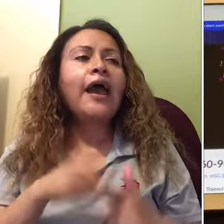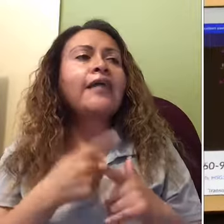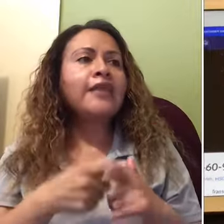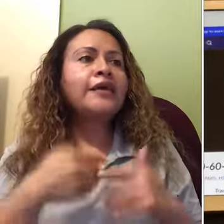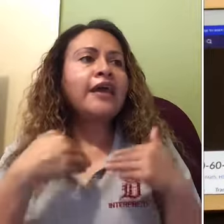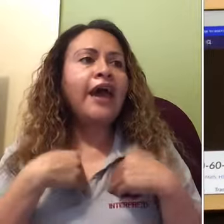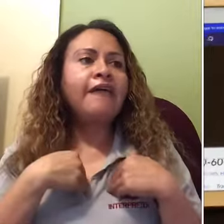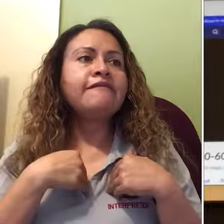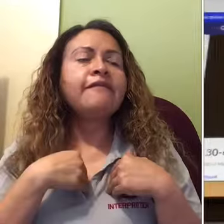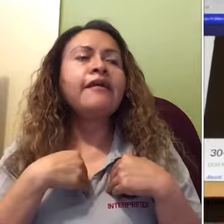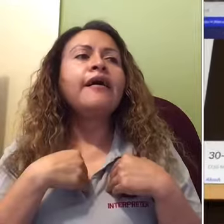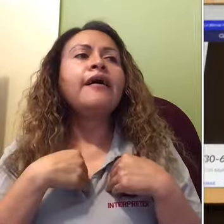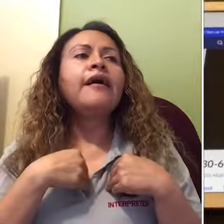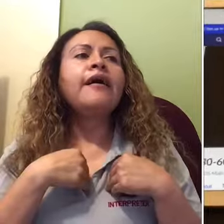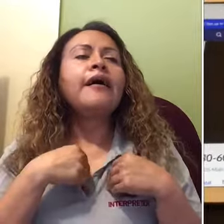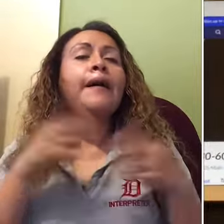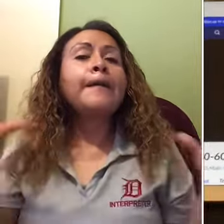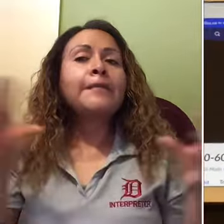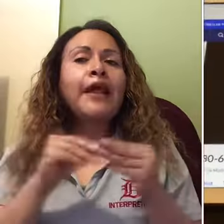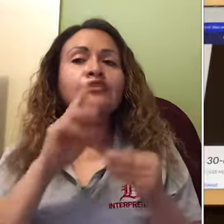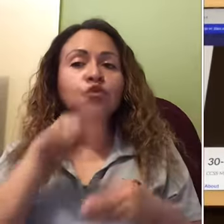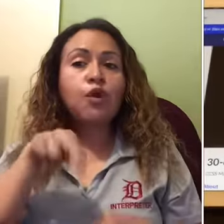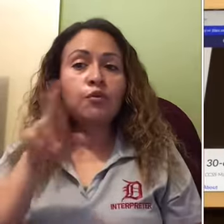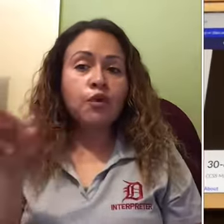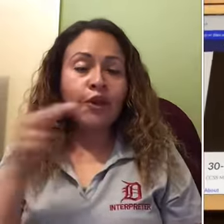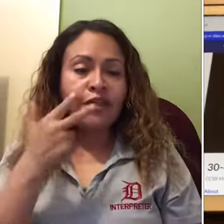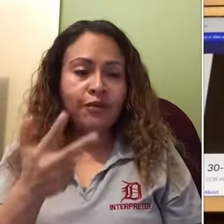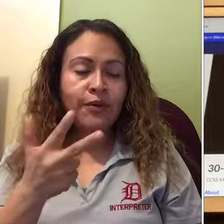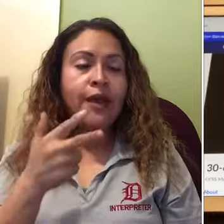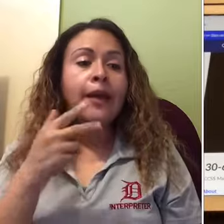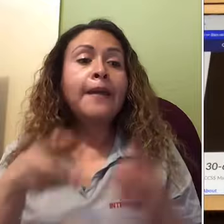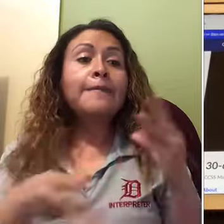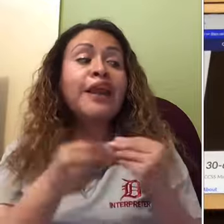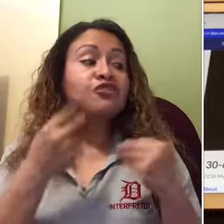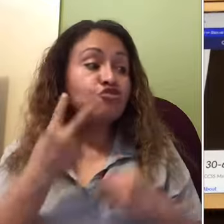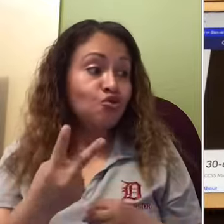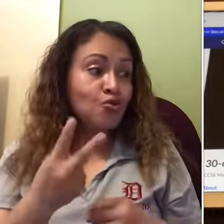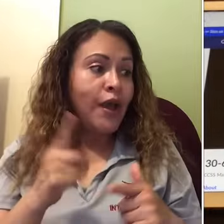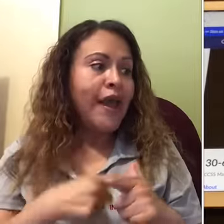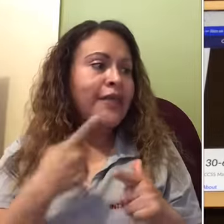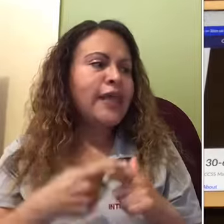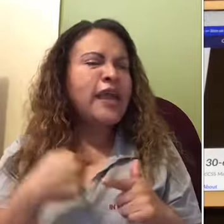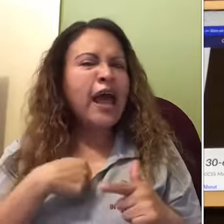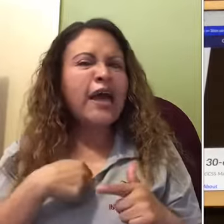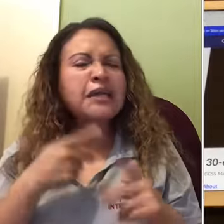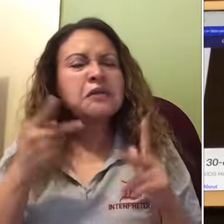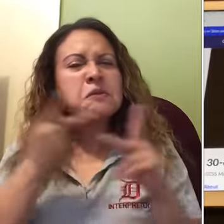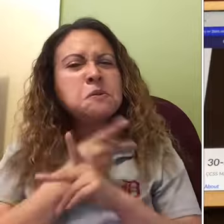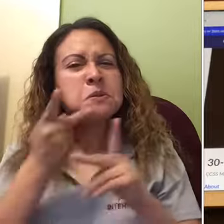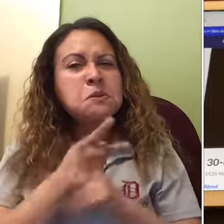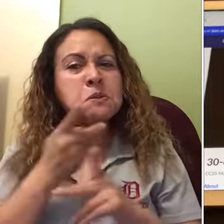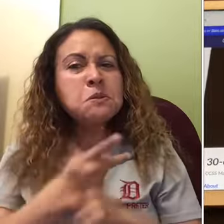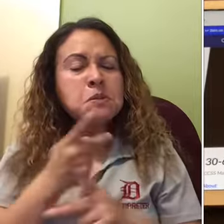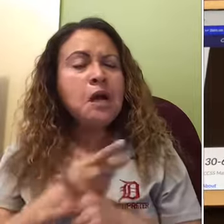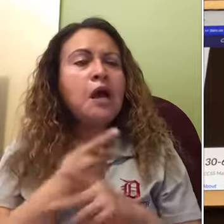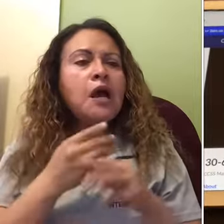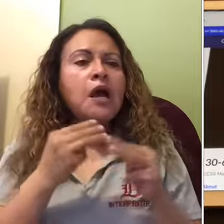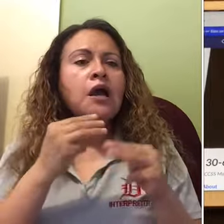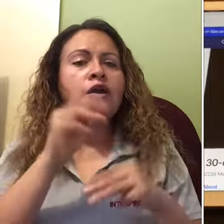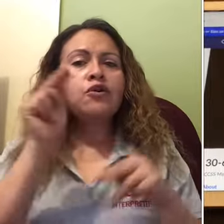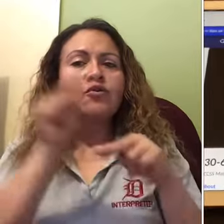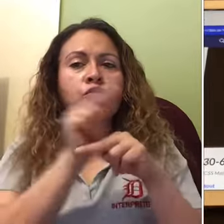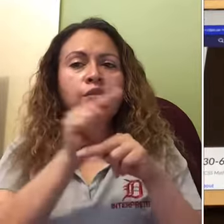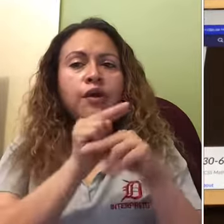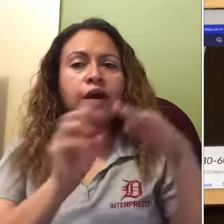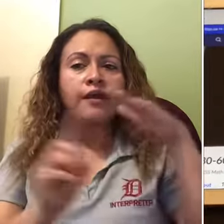have plus the square root of 3 plus 2. And let's see, I can rationalize this. If I multiply the numerator and the